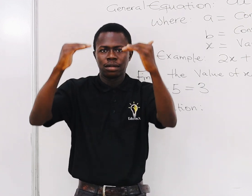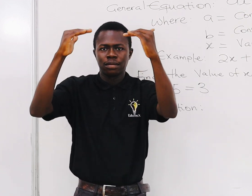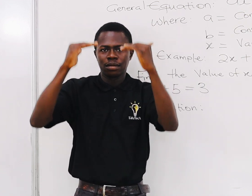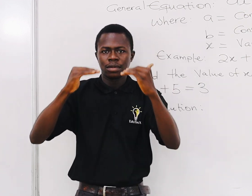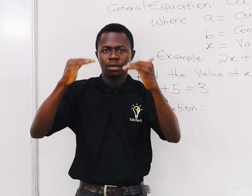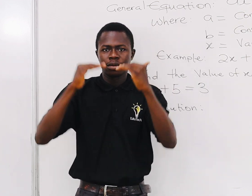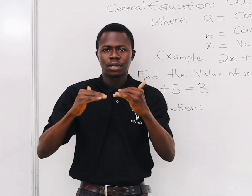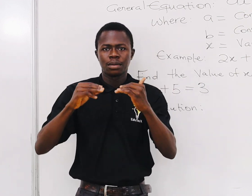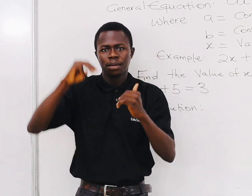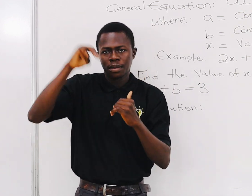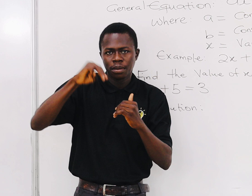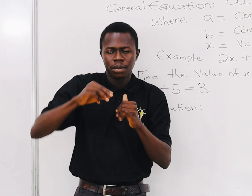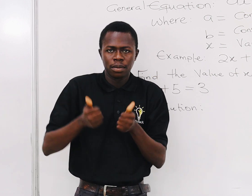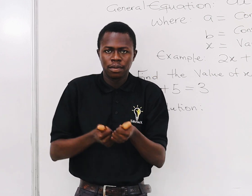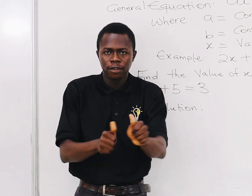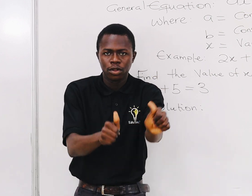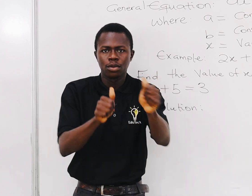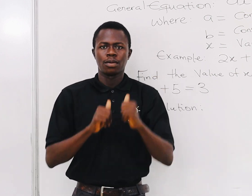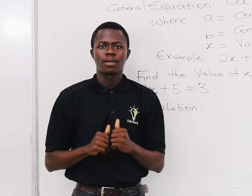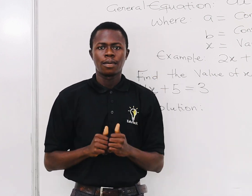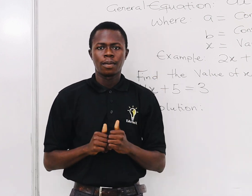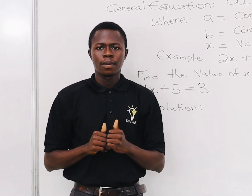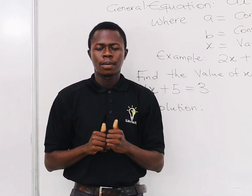So we have some steps we need to follow.